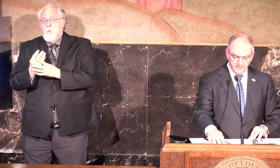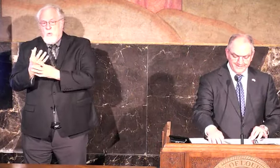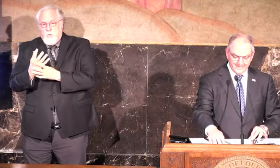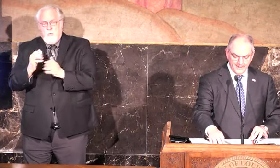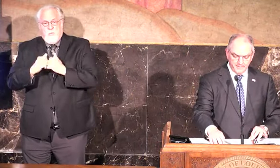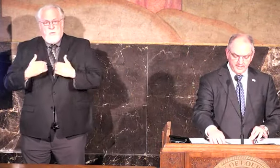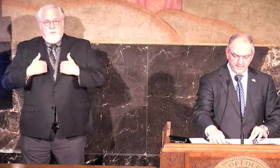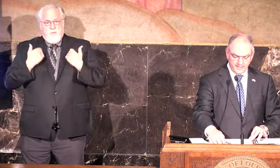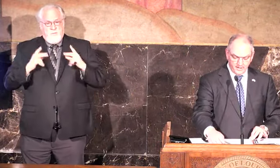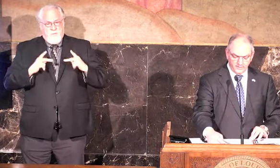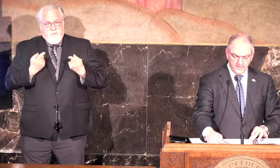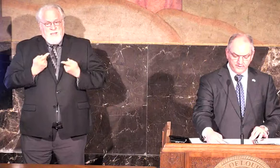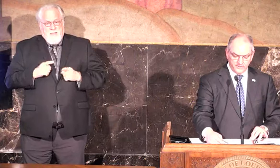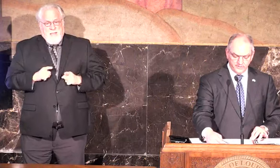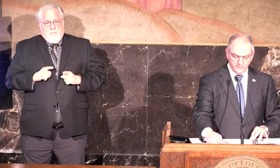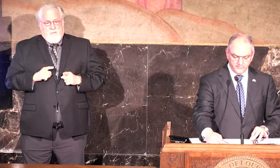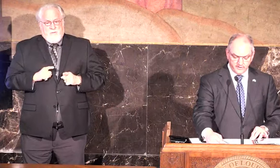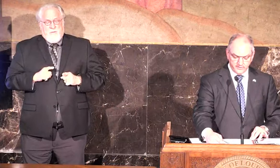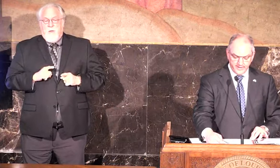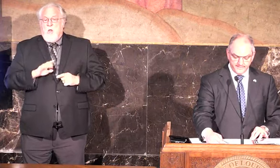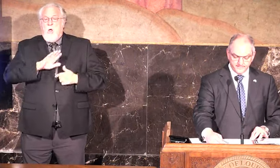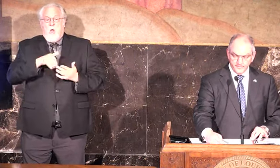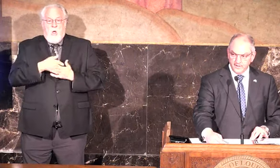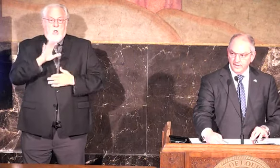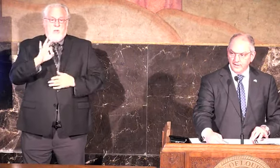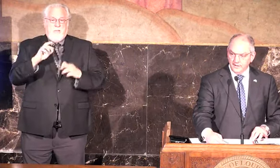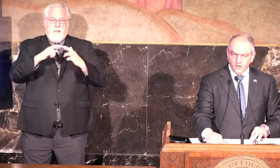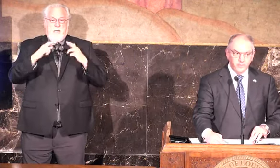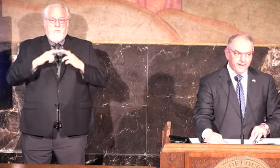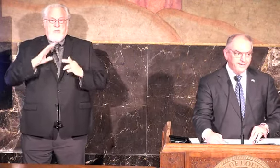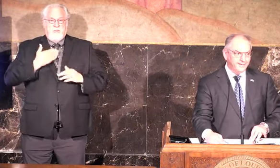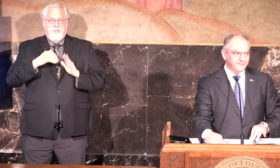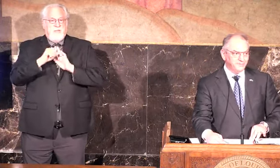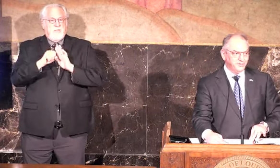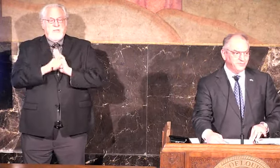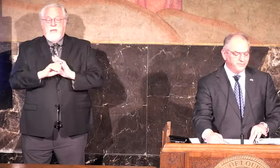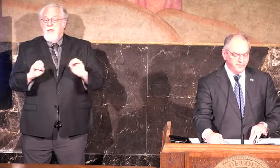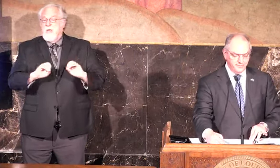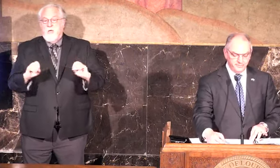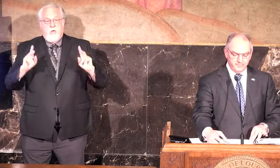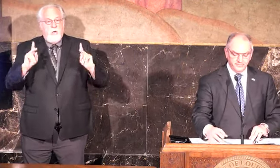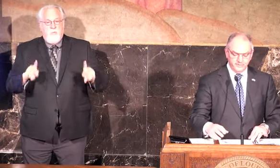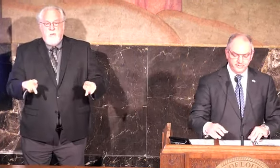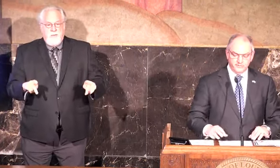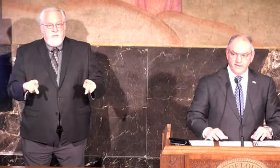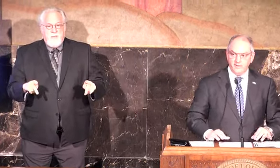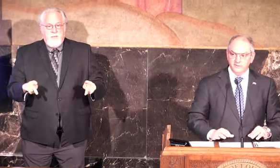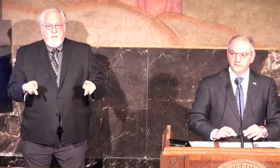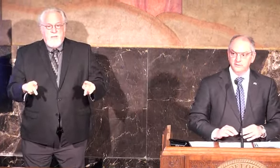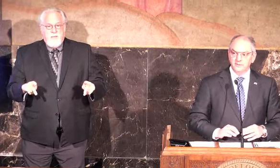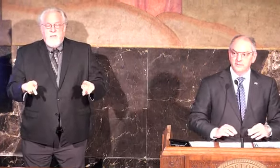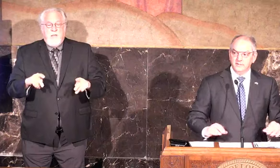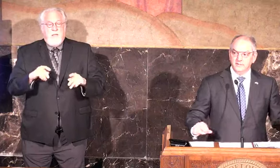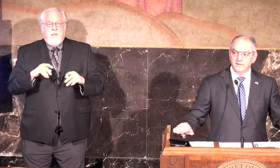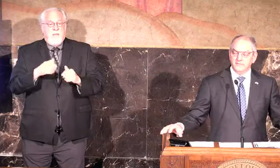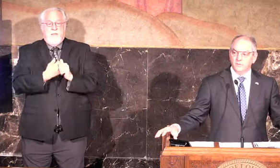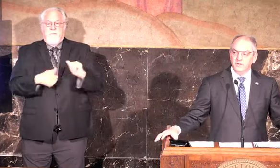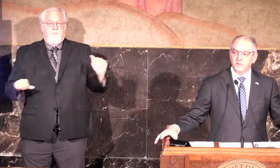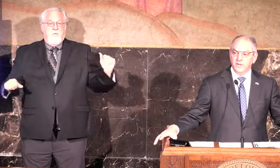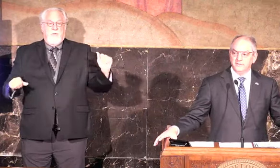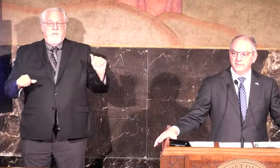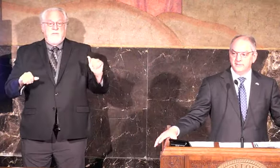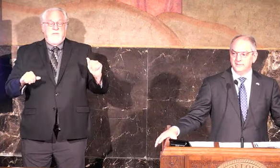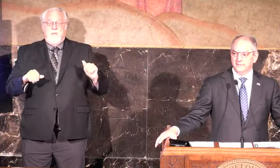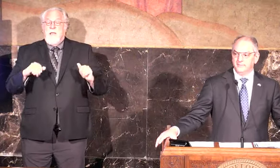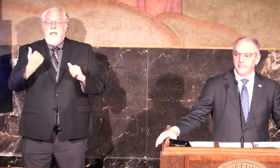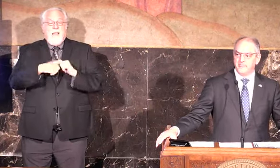young people is happening in all nine regions of our state. Nobody is immune from this virus. Everyone